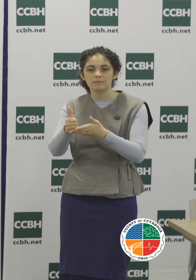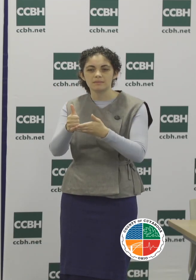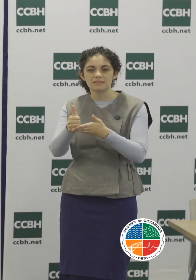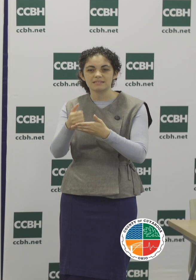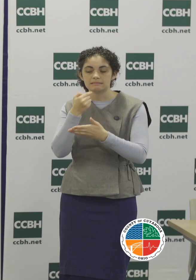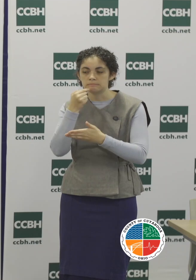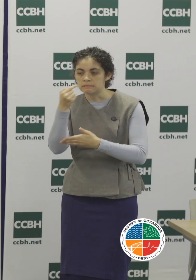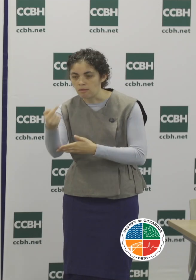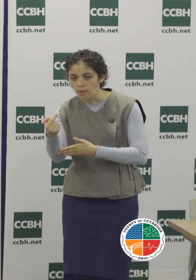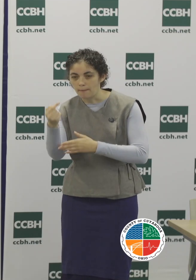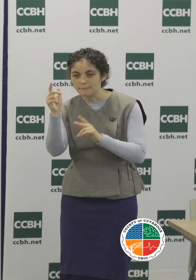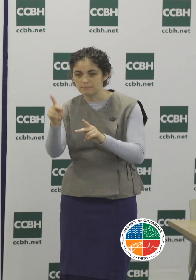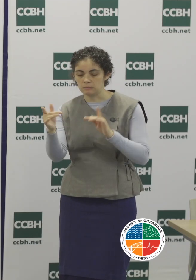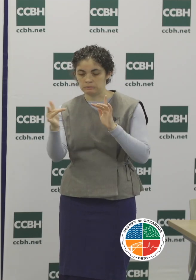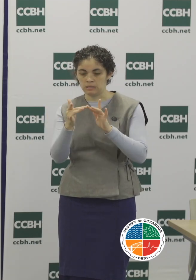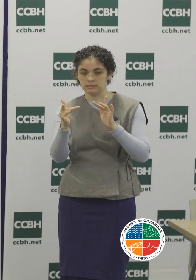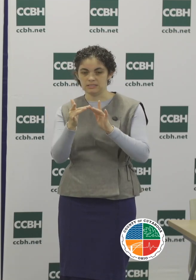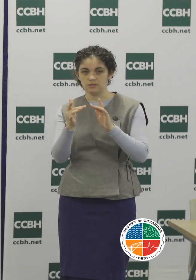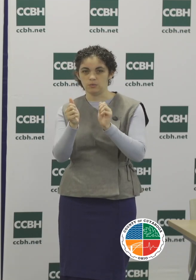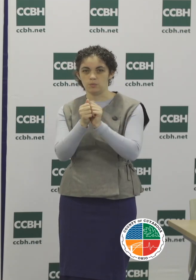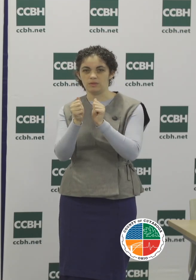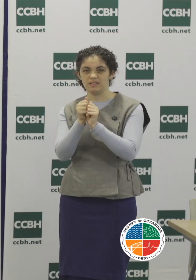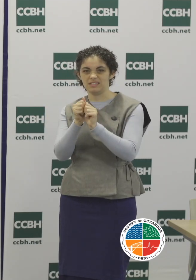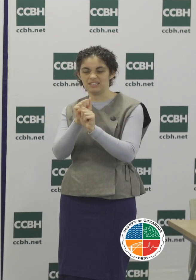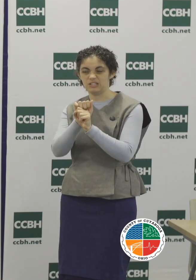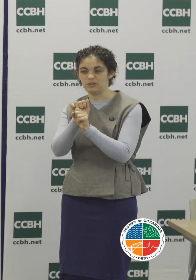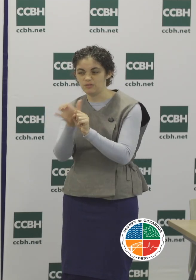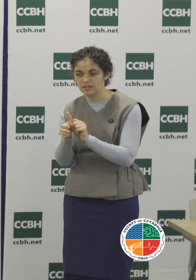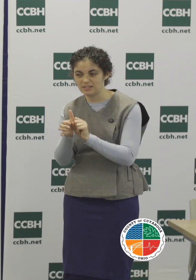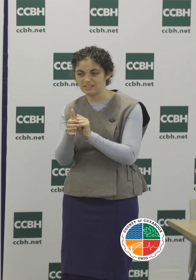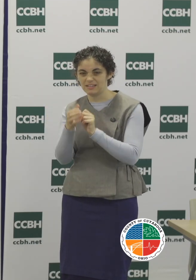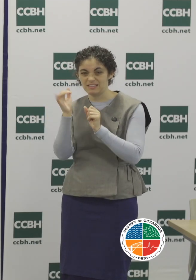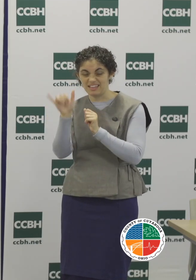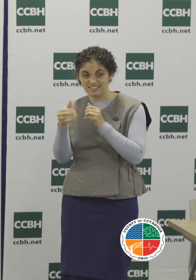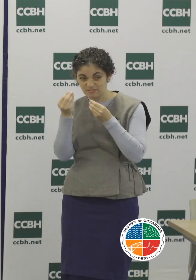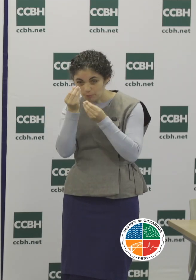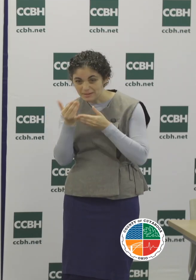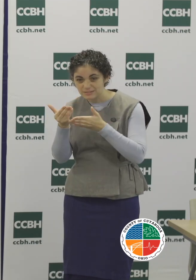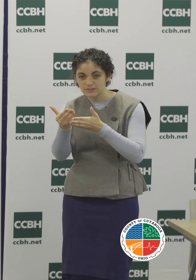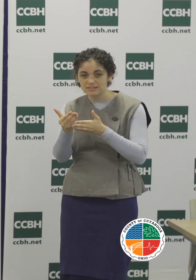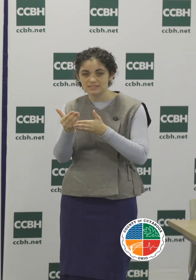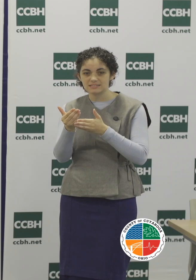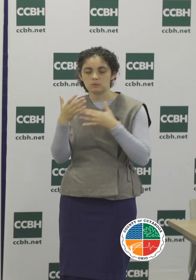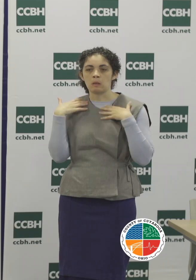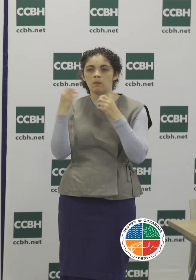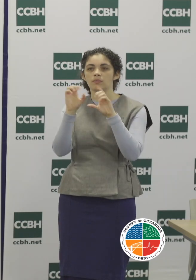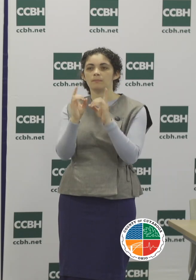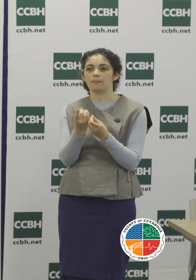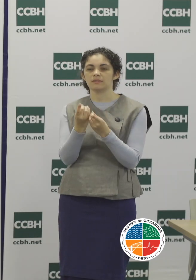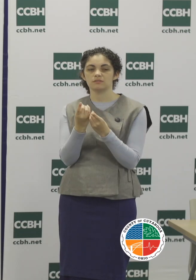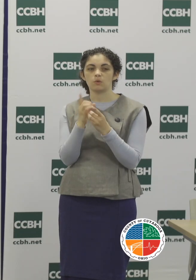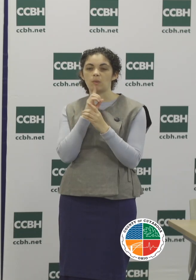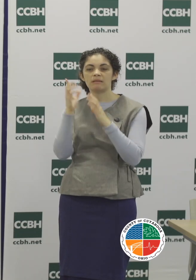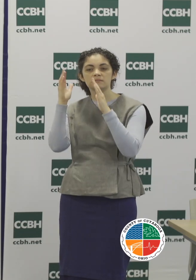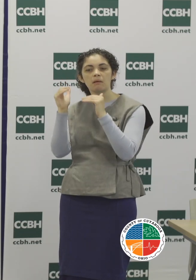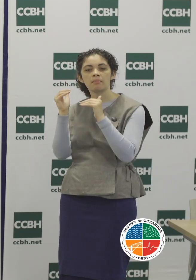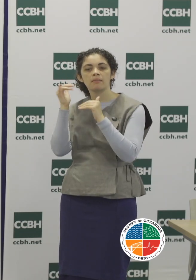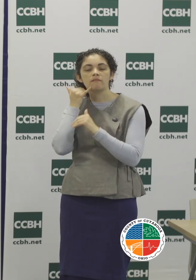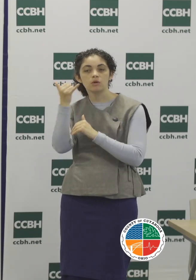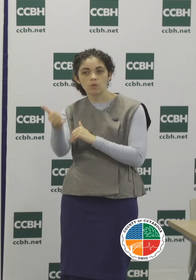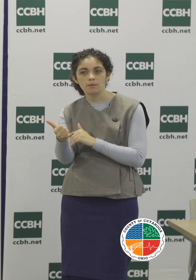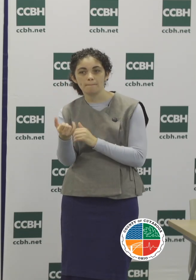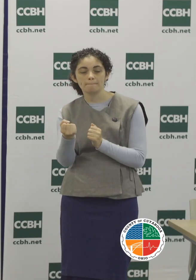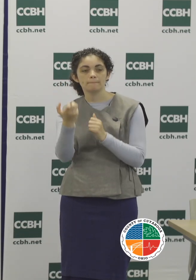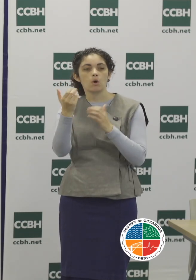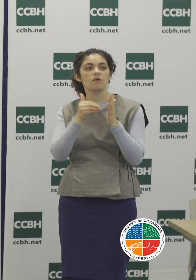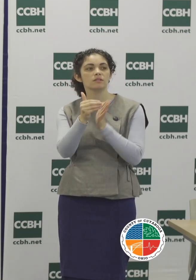tell the people they've been in contact with that they've given their information to the health department and to expect a call. A lot